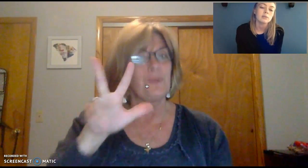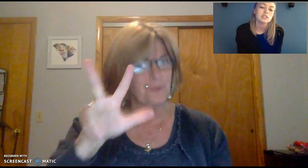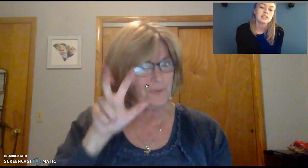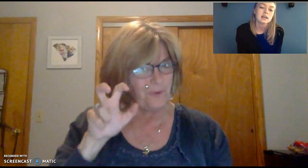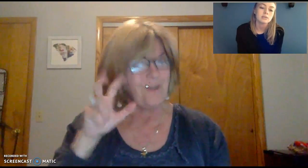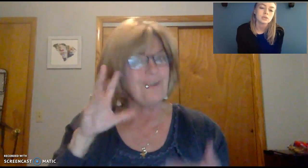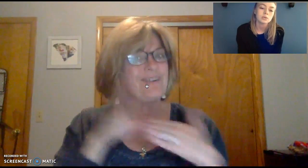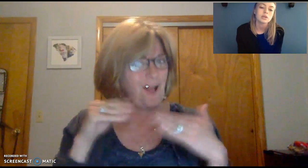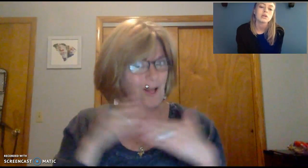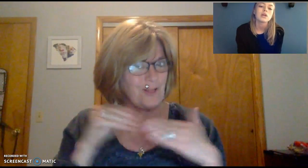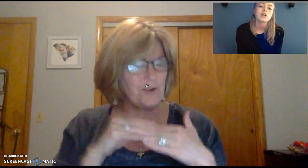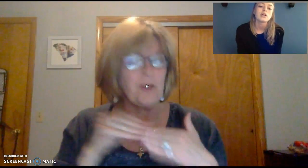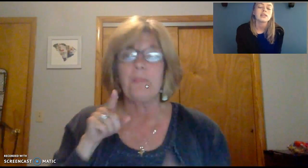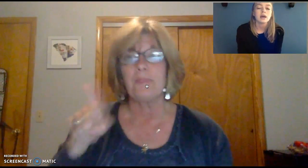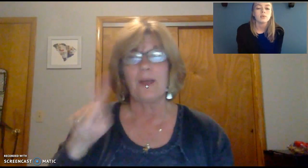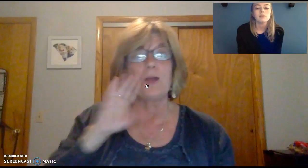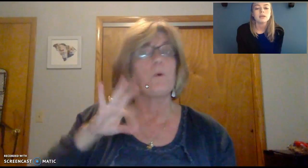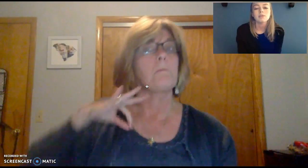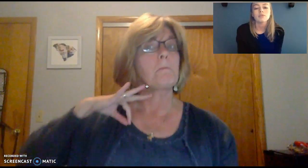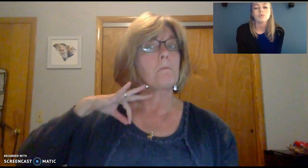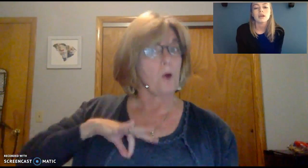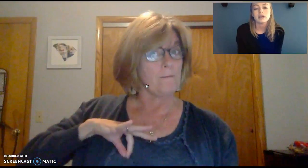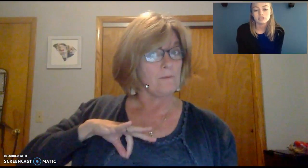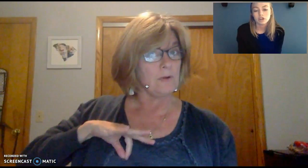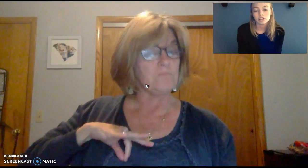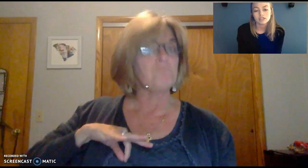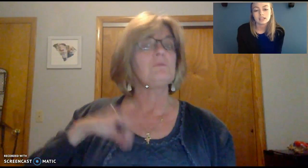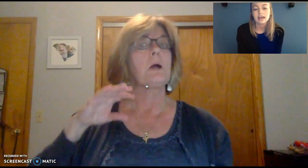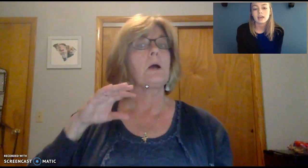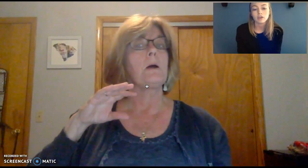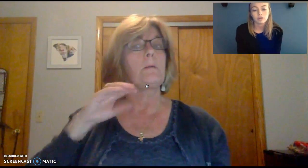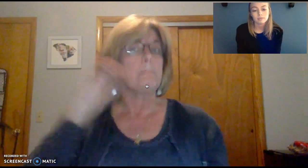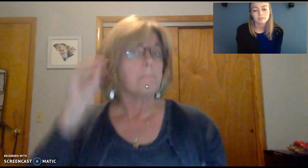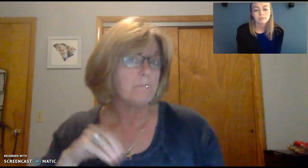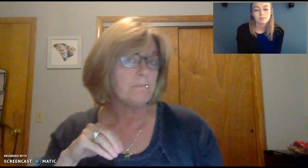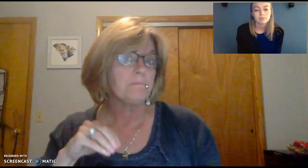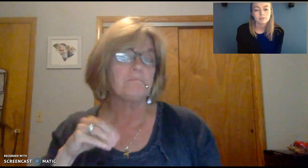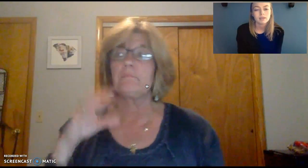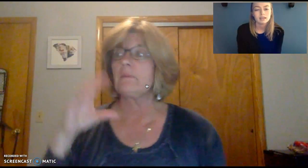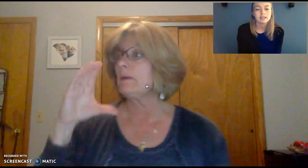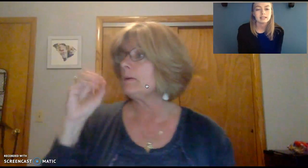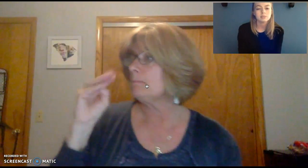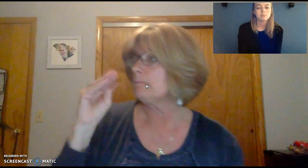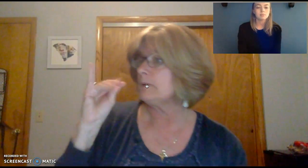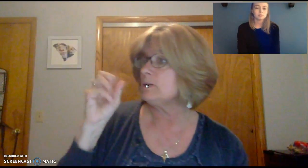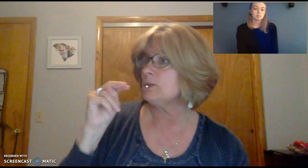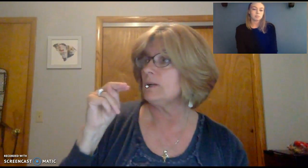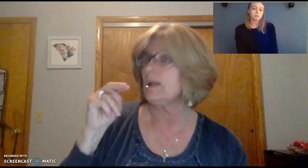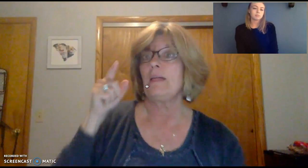how much does that come to? That would become $300 that they earn. And that's